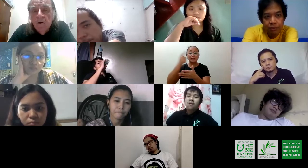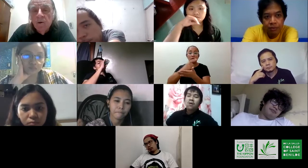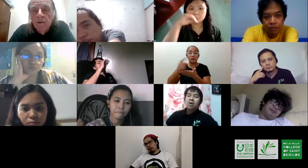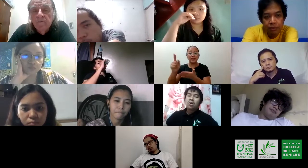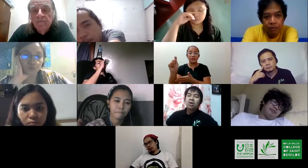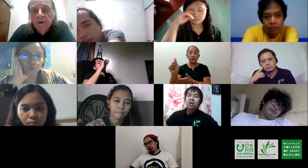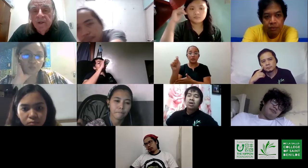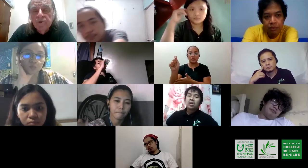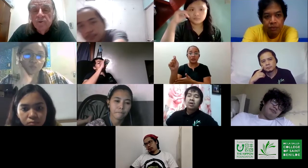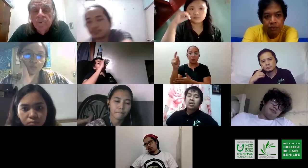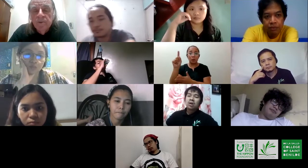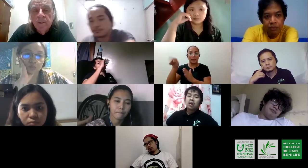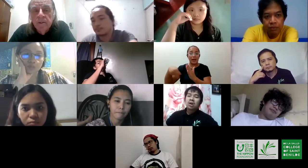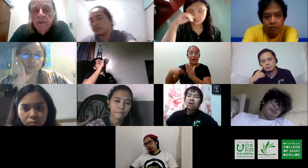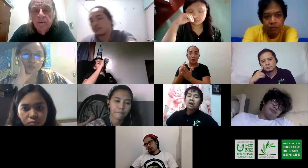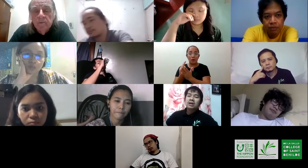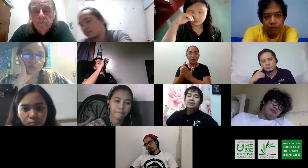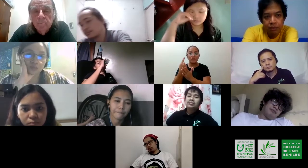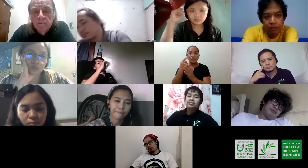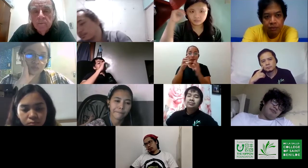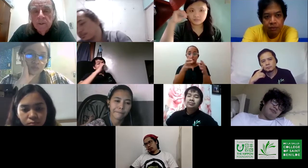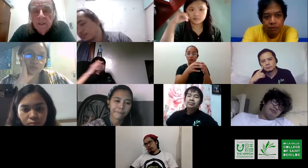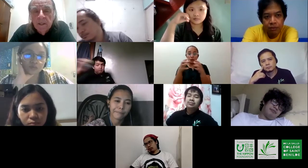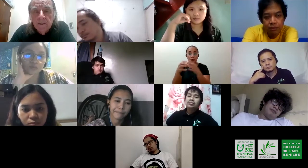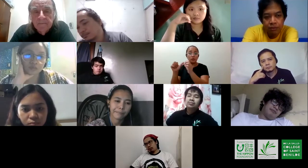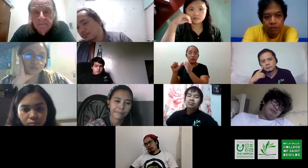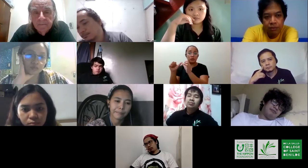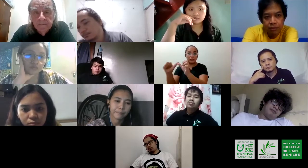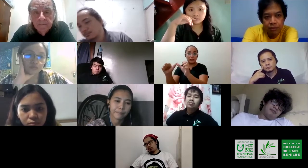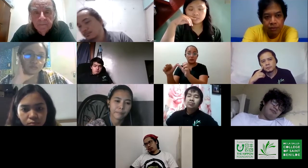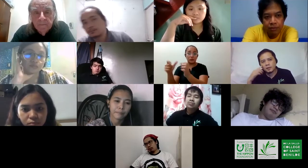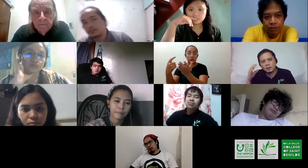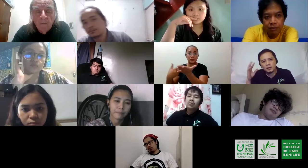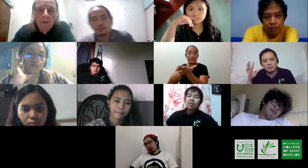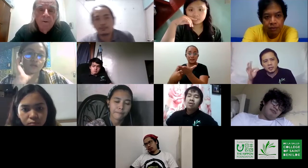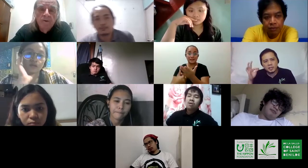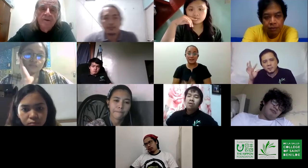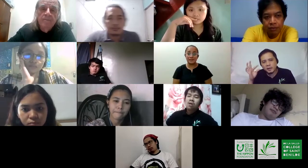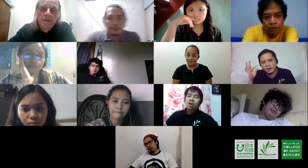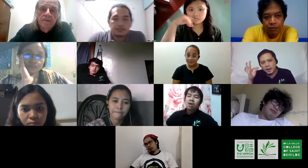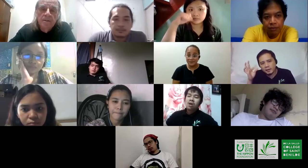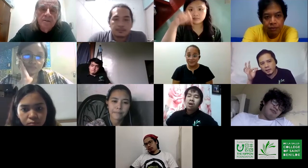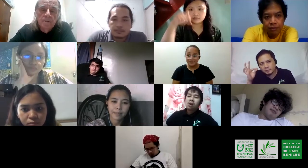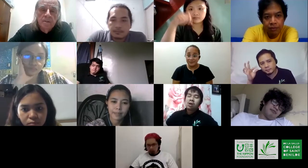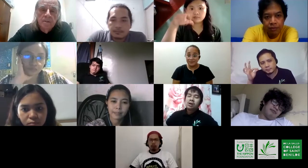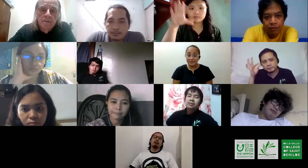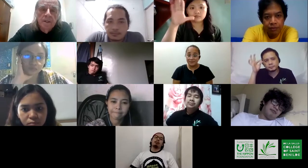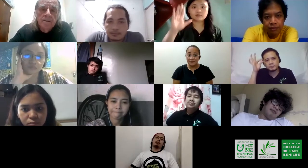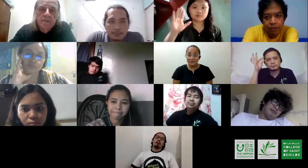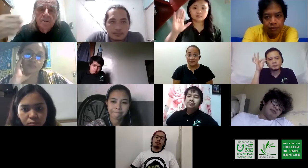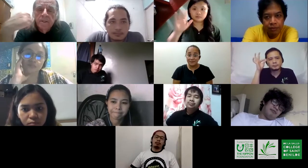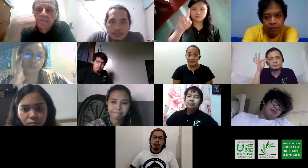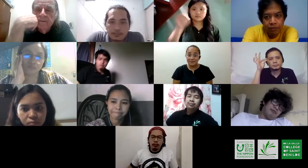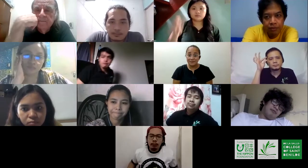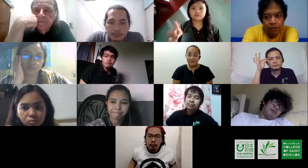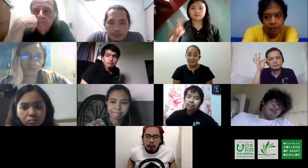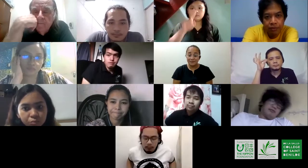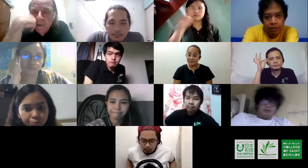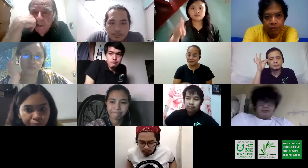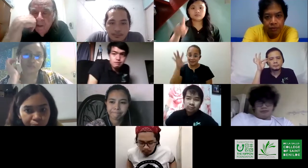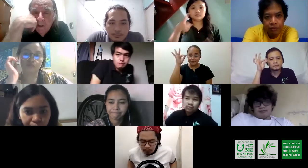you an hour for each group to continue discussing. Jasmine had her hand up. Yes,